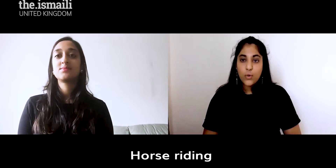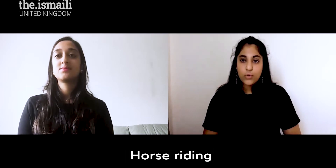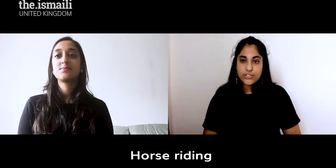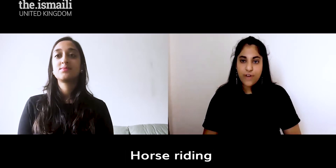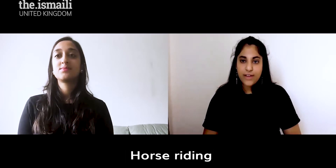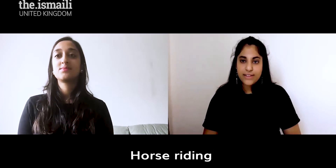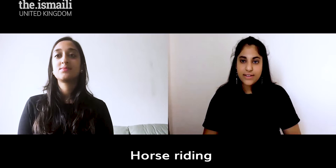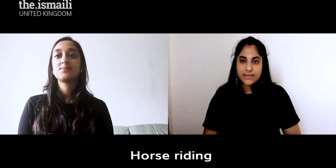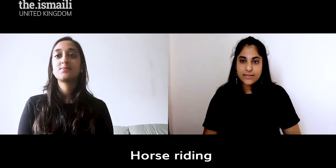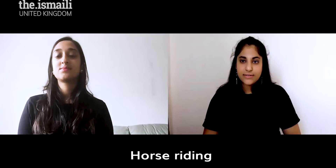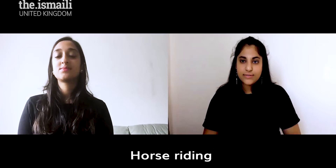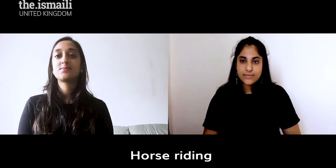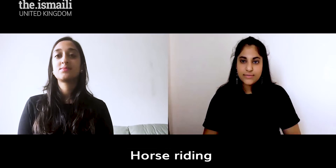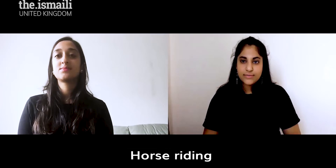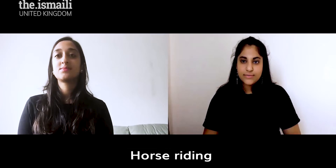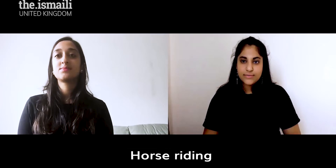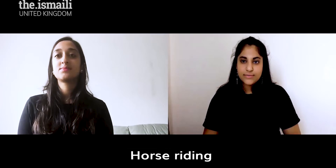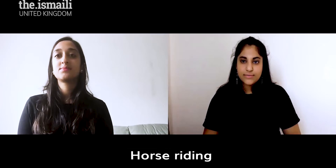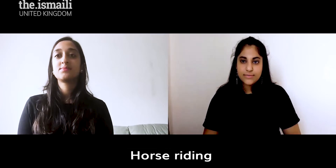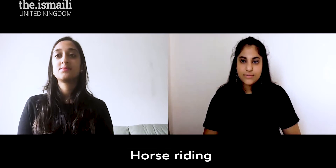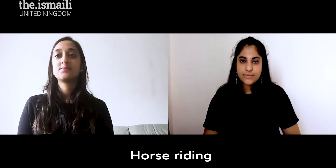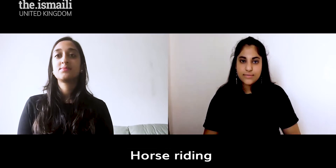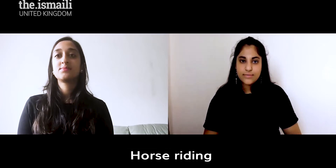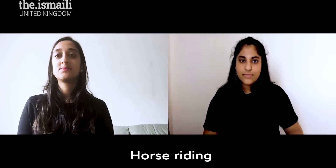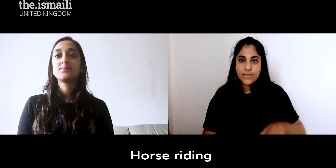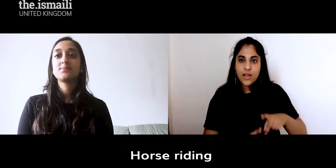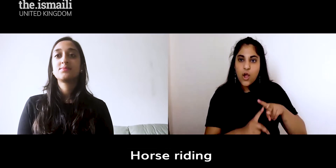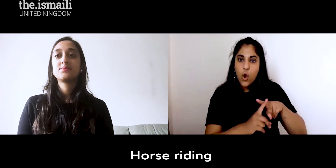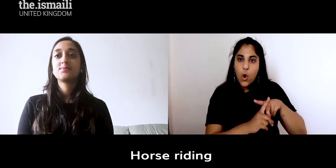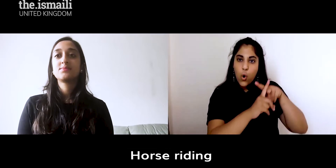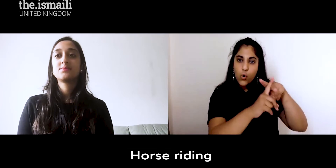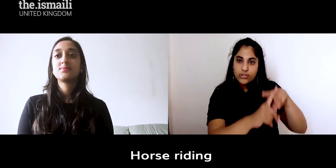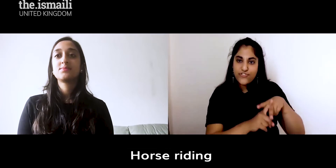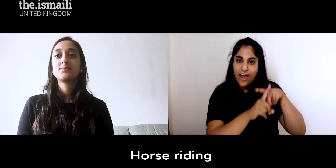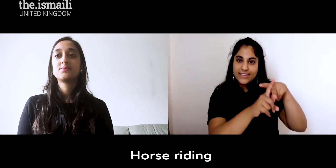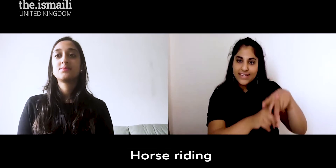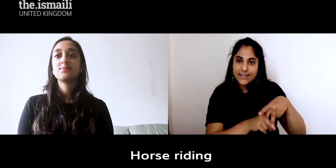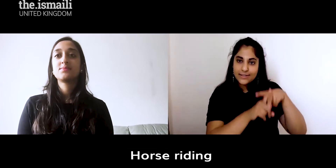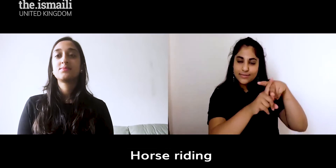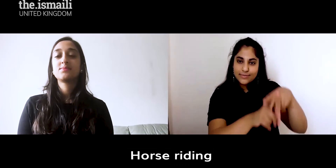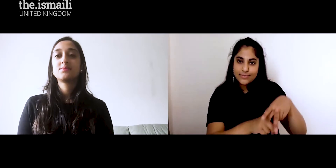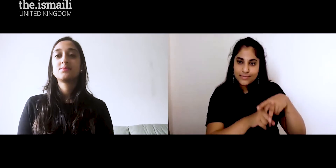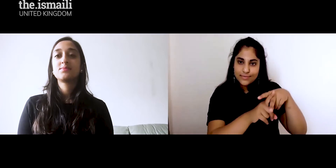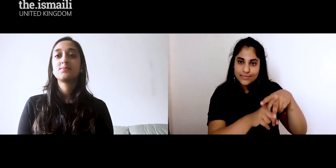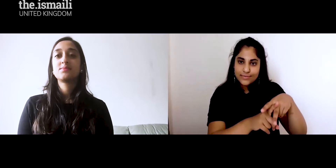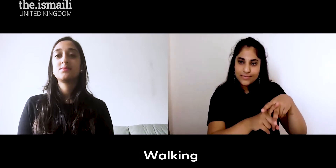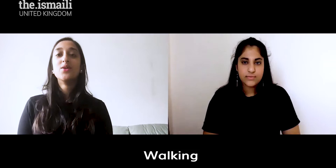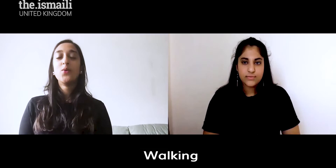Horse riding. Horse riding.